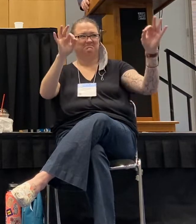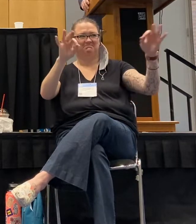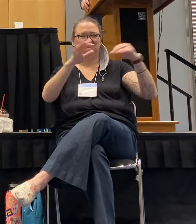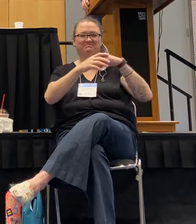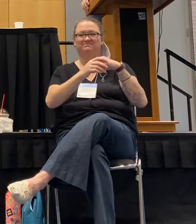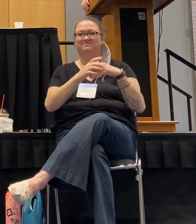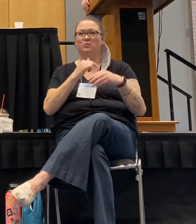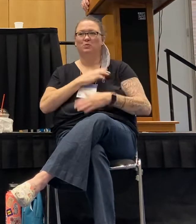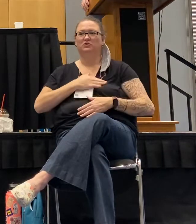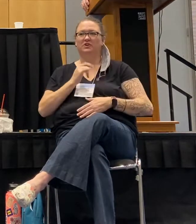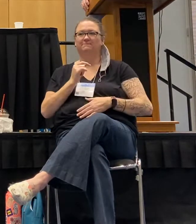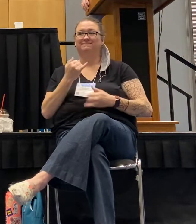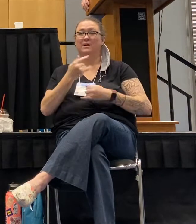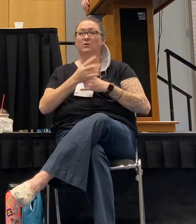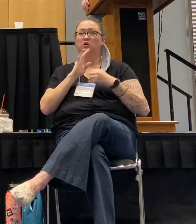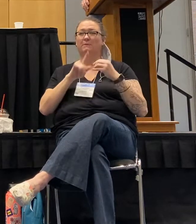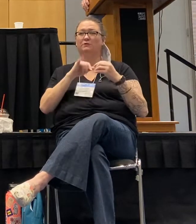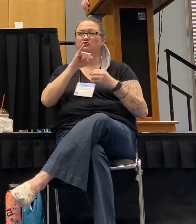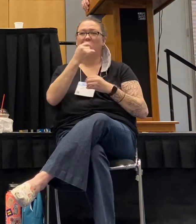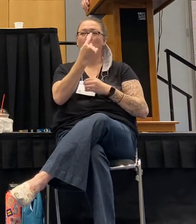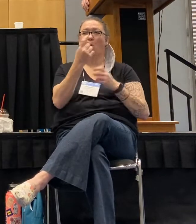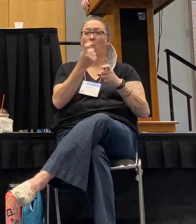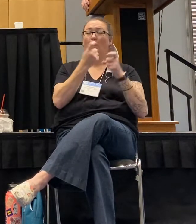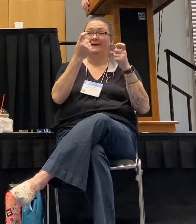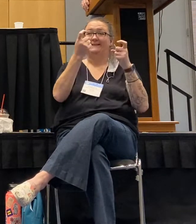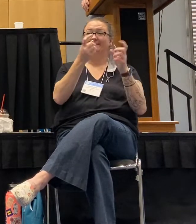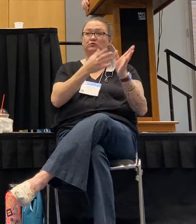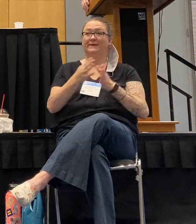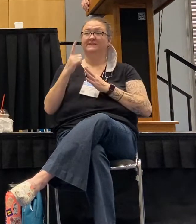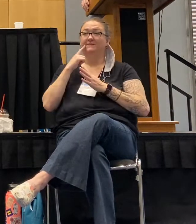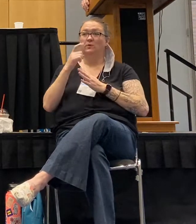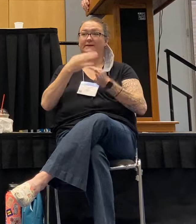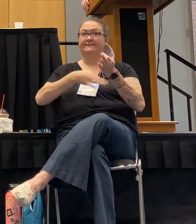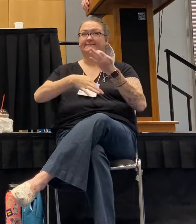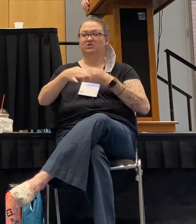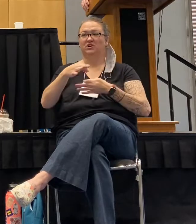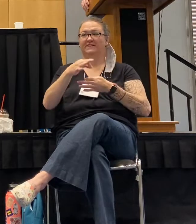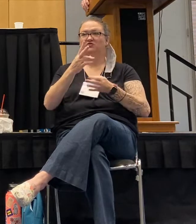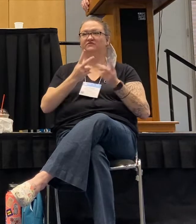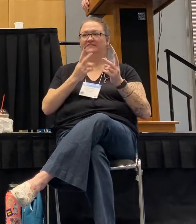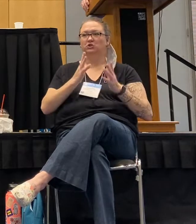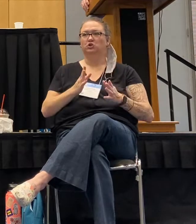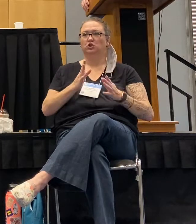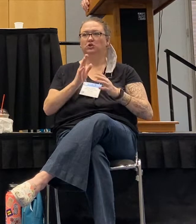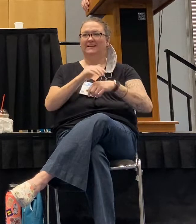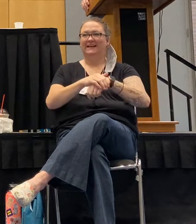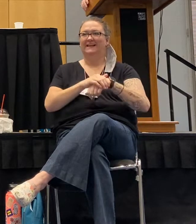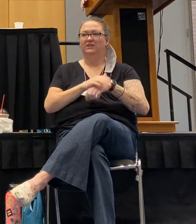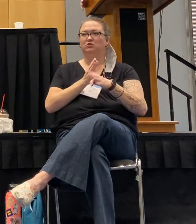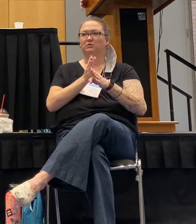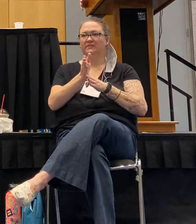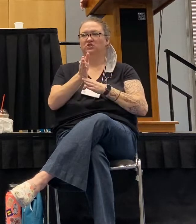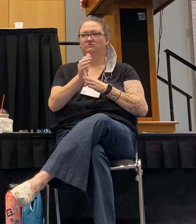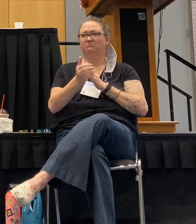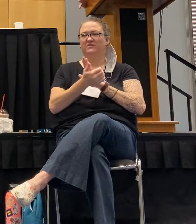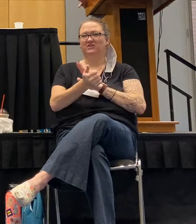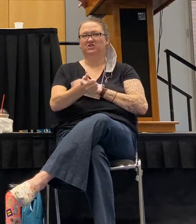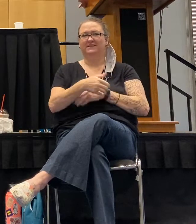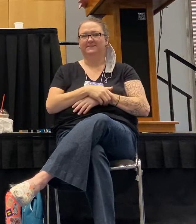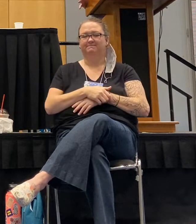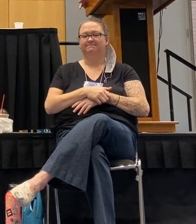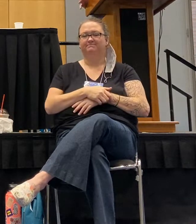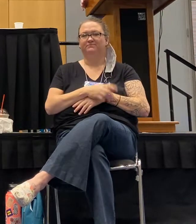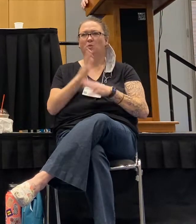about what we're calling J-1 winning strategies for exchange visitor English proficiency. And so this is going to give what we hope is kind of a